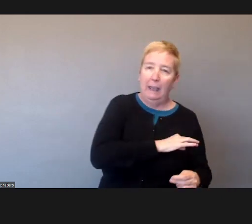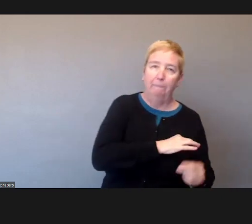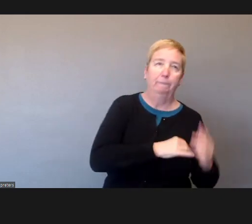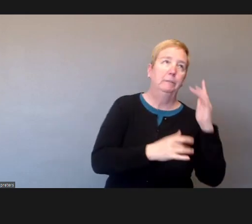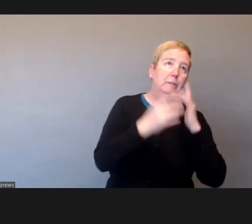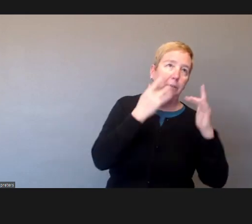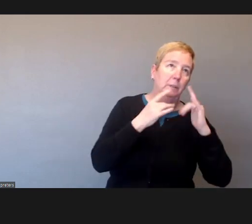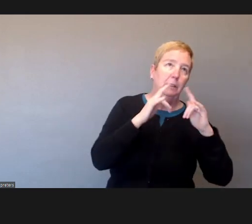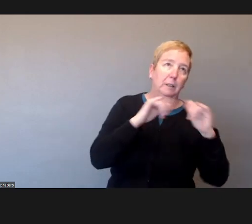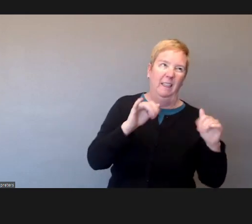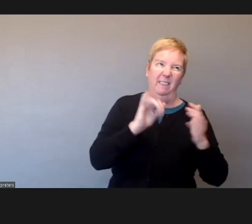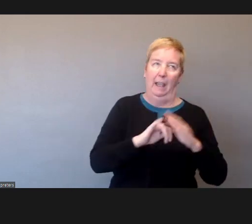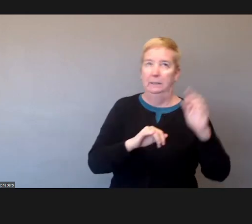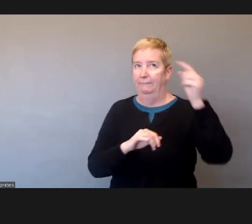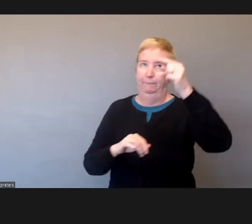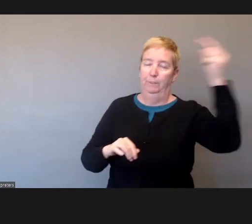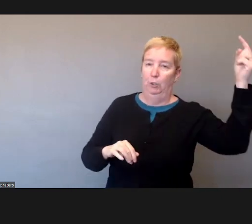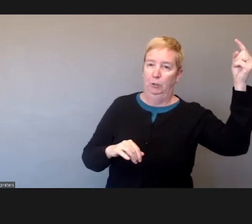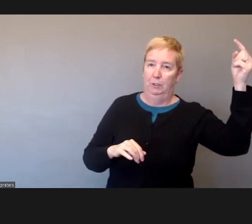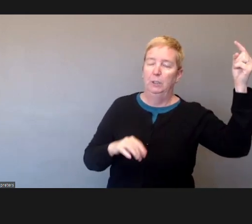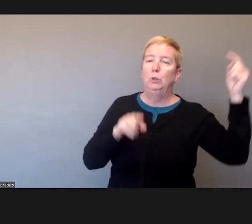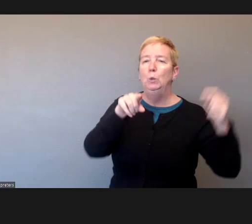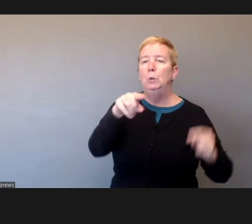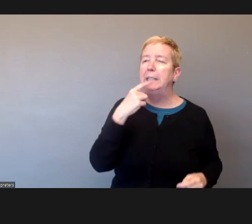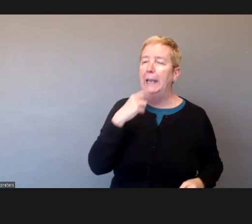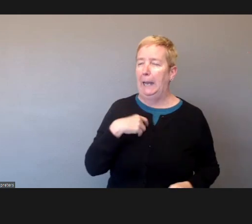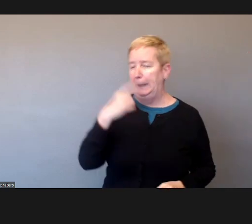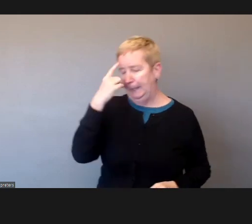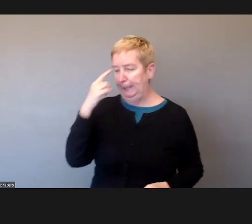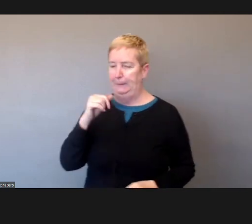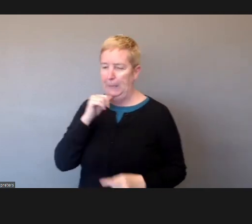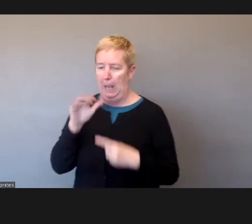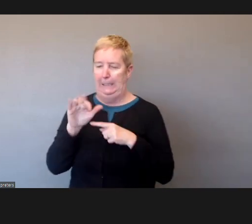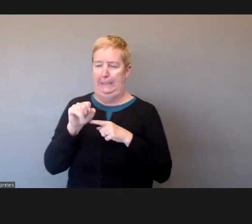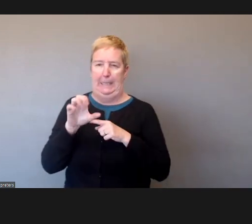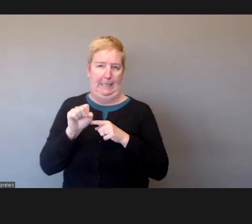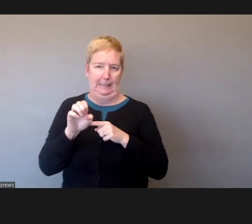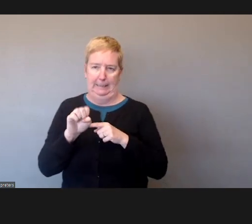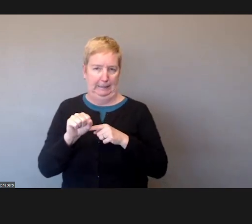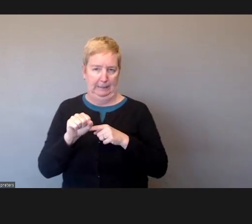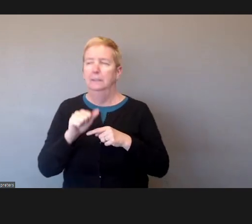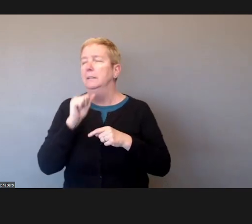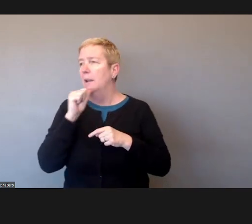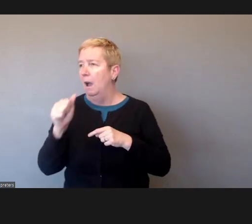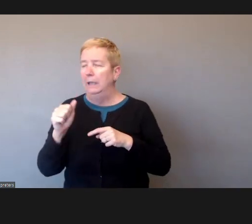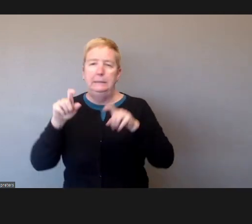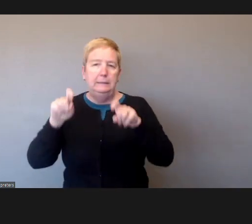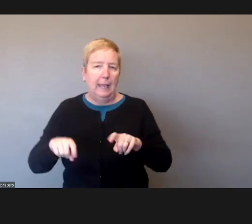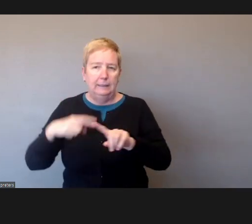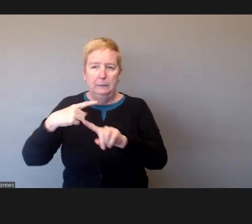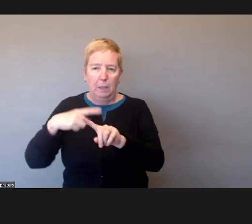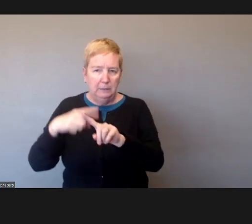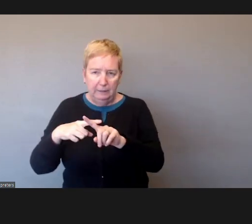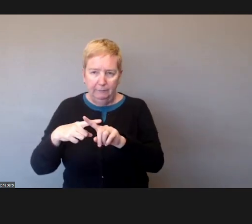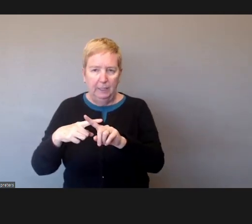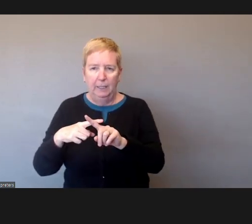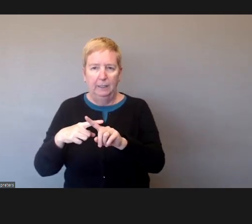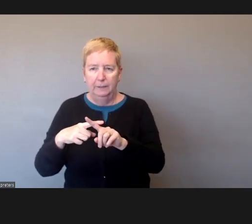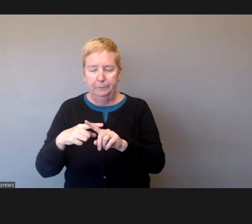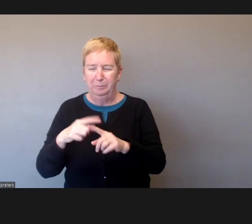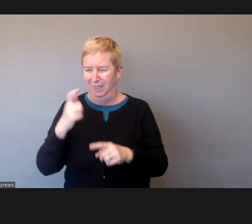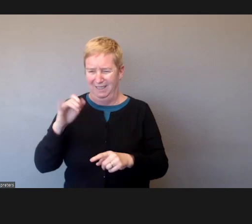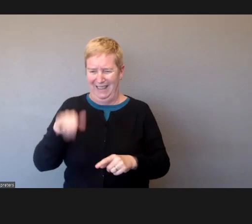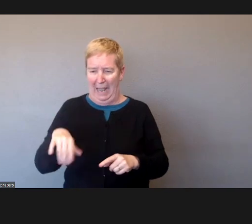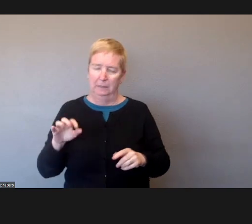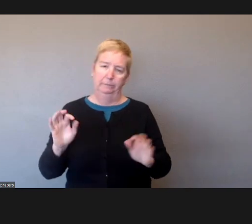said, I think that it won't be cases anymore. It won't be test positivity anymore because that's become a meaningless number